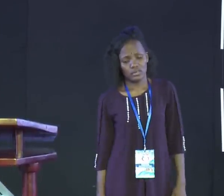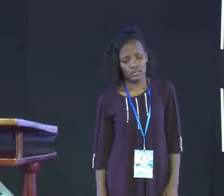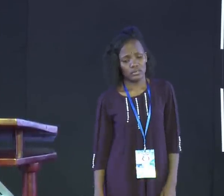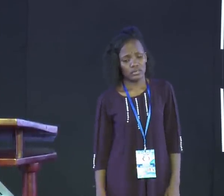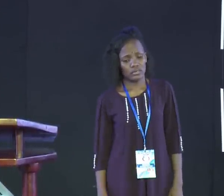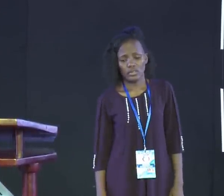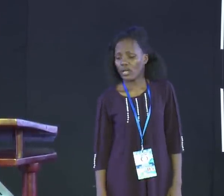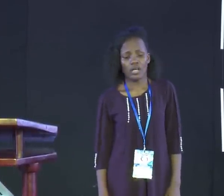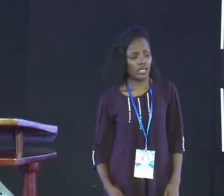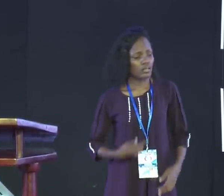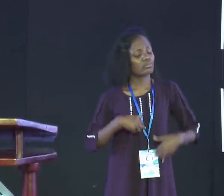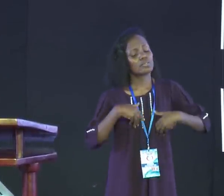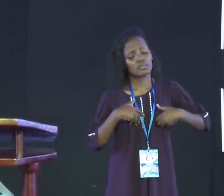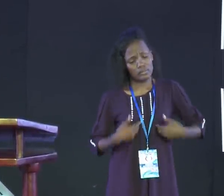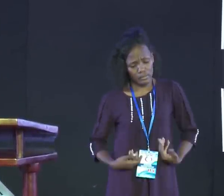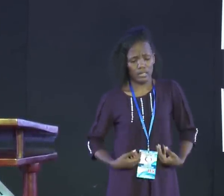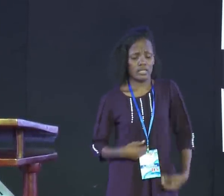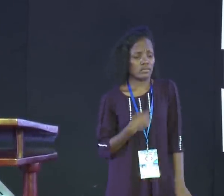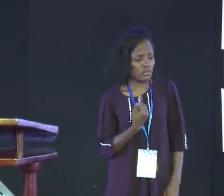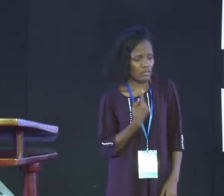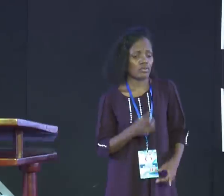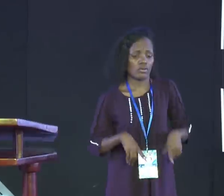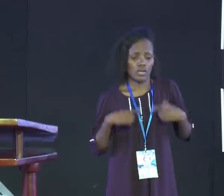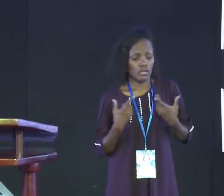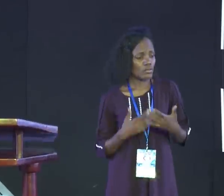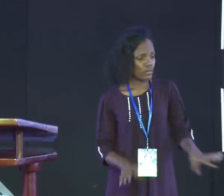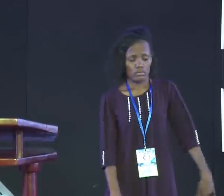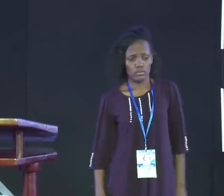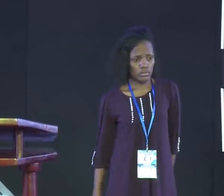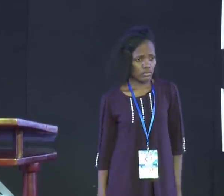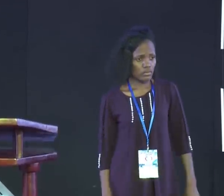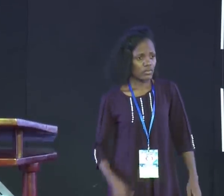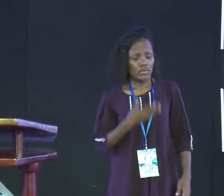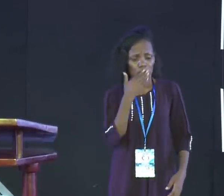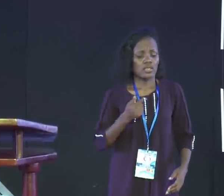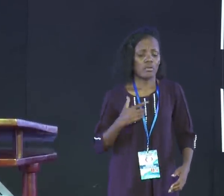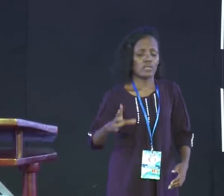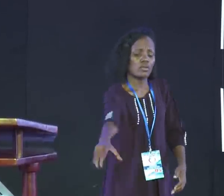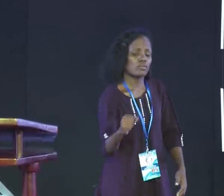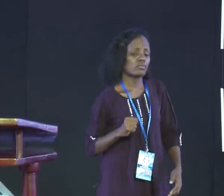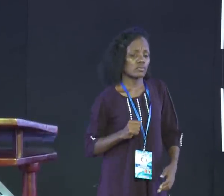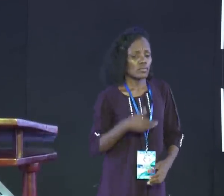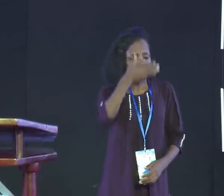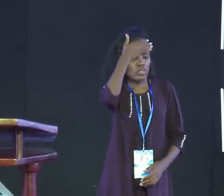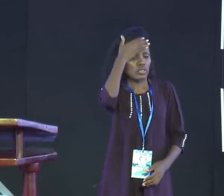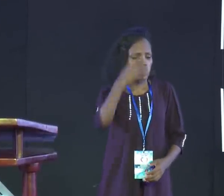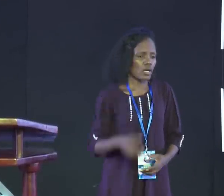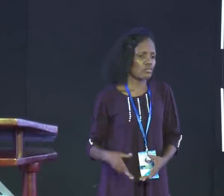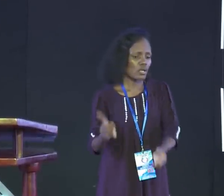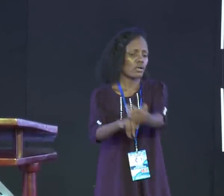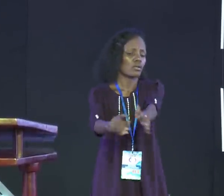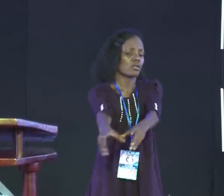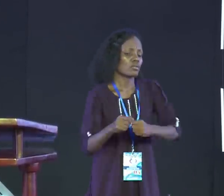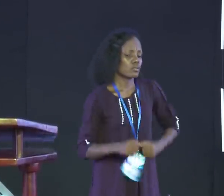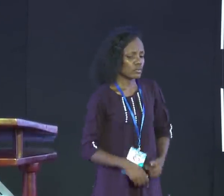Nkoyo wasekinomu. I'm tired of being single. Kanfuneyo gwenfuna. Let me get anyone that comes